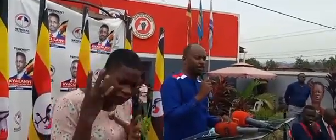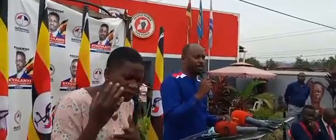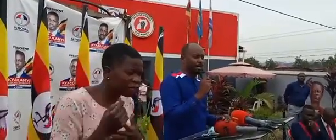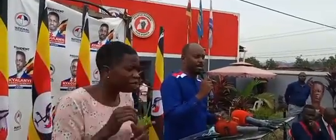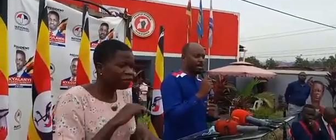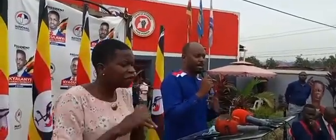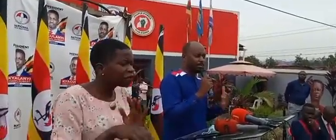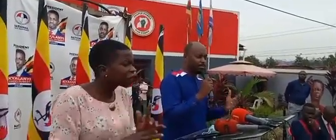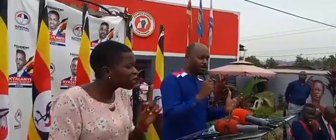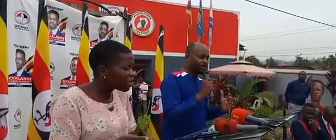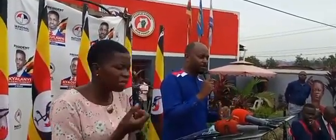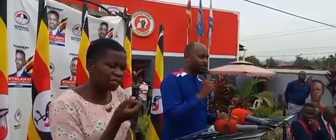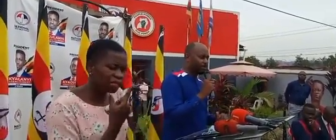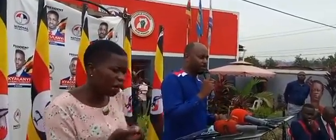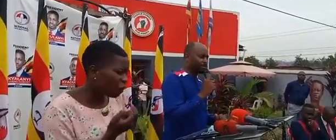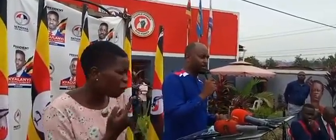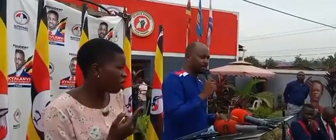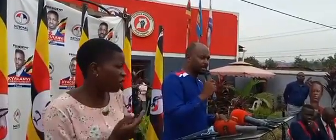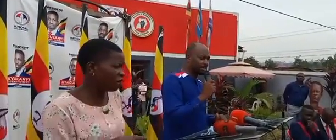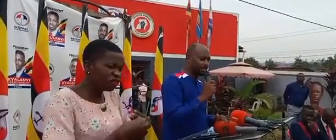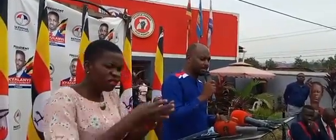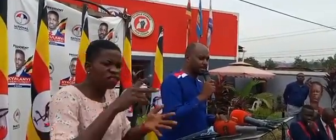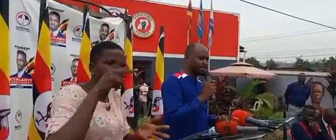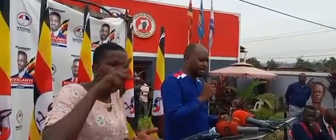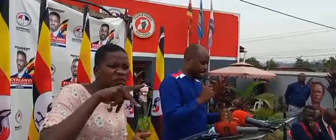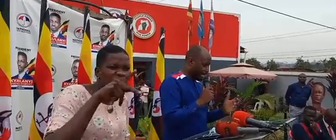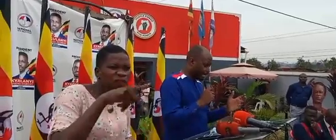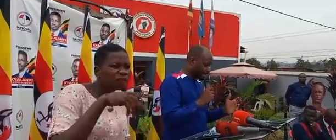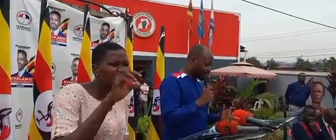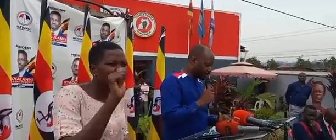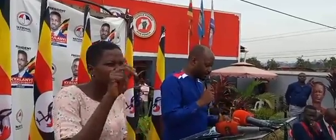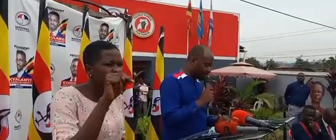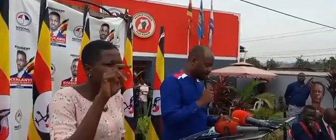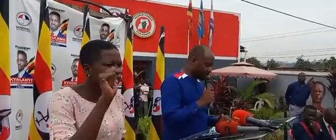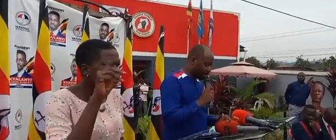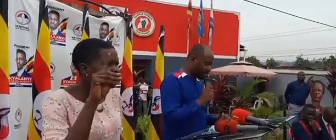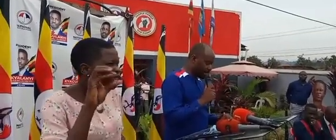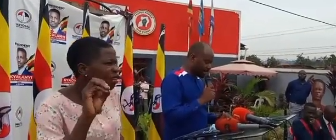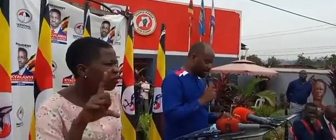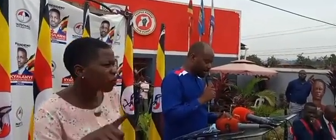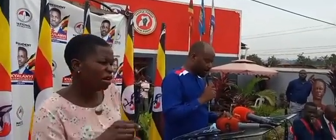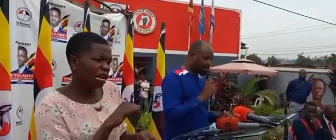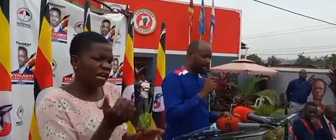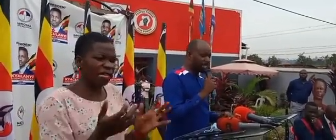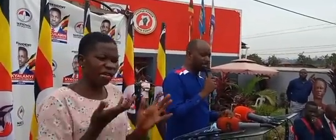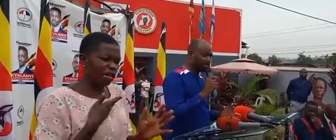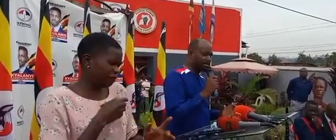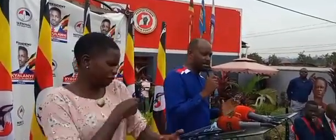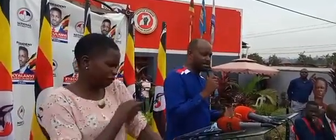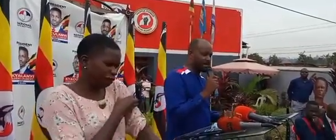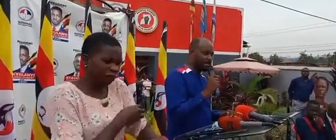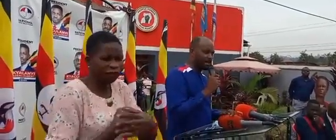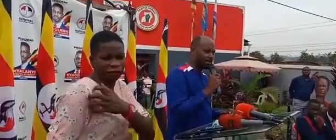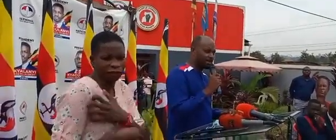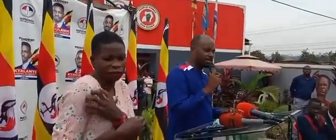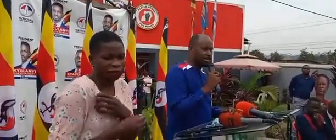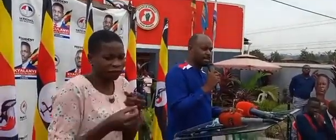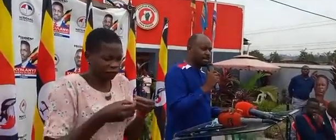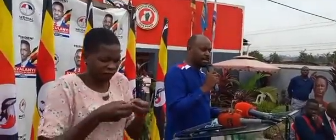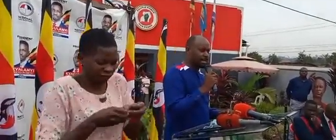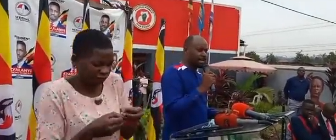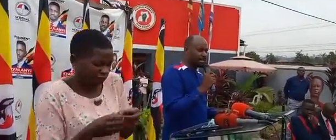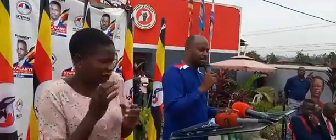attention. Many of them have developed skin diseases. Others have to suffer with bed bugs, fleas, and all other